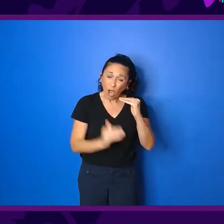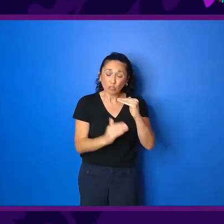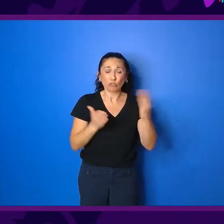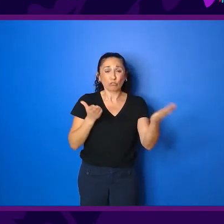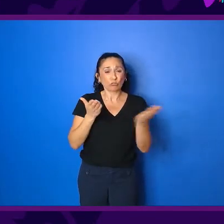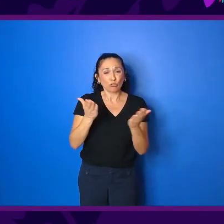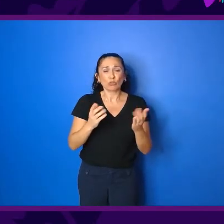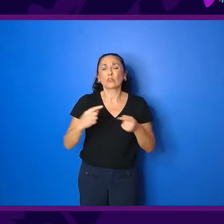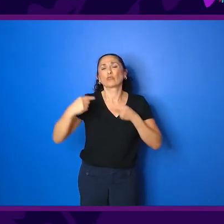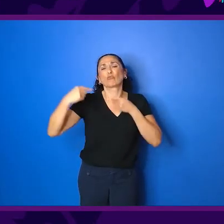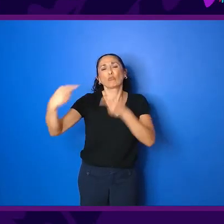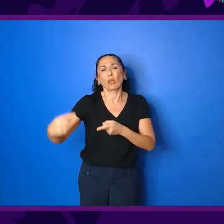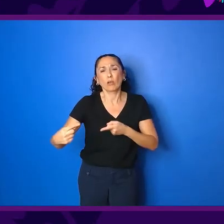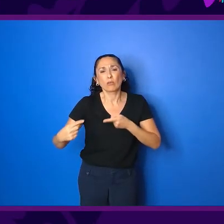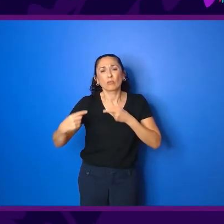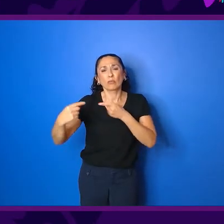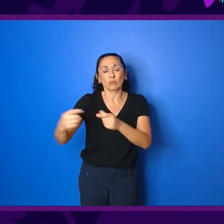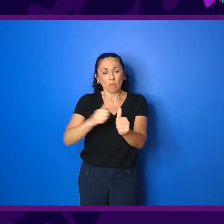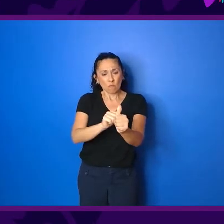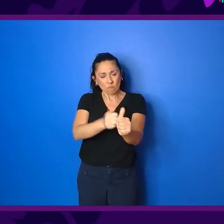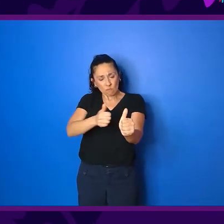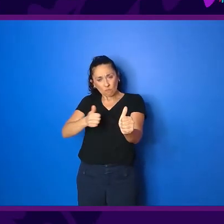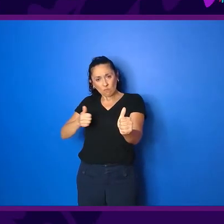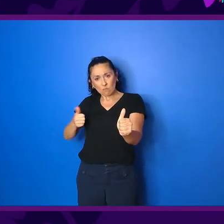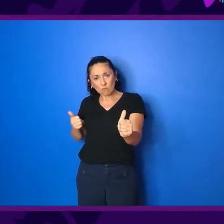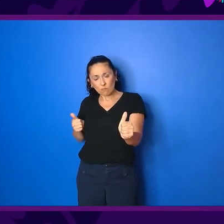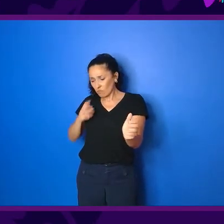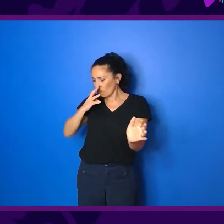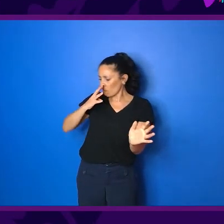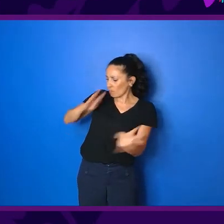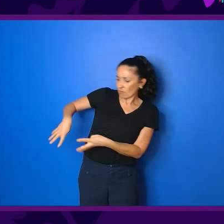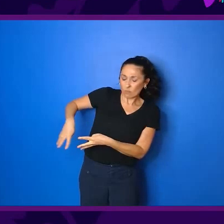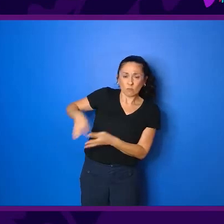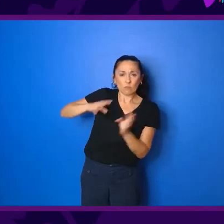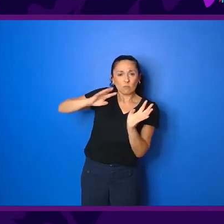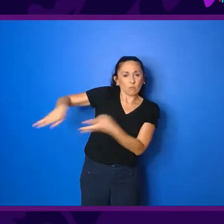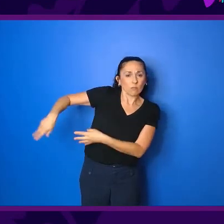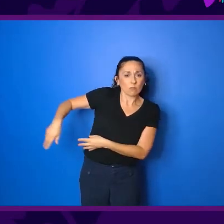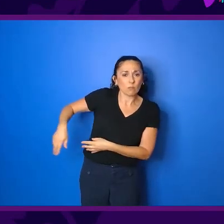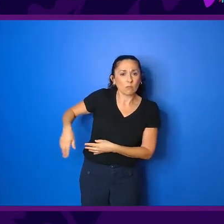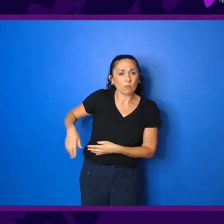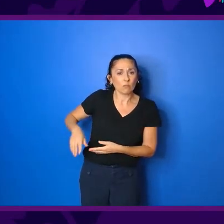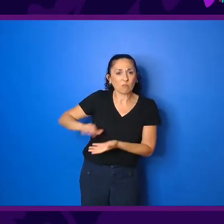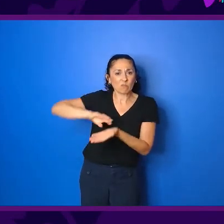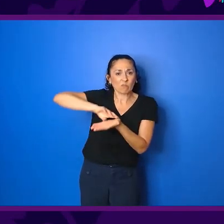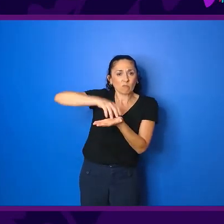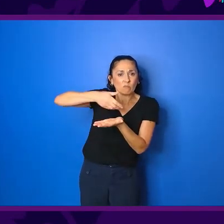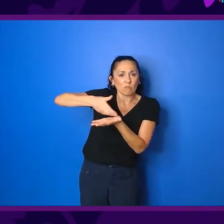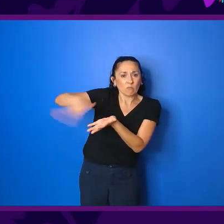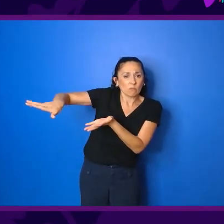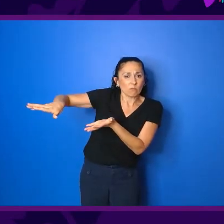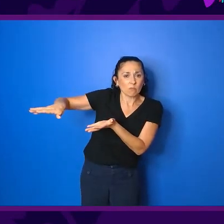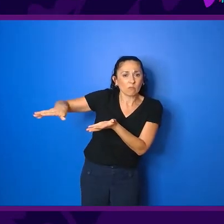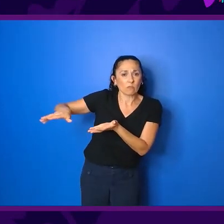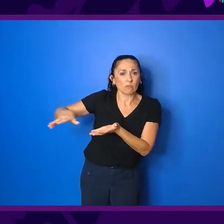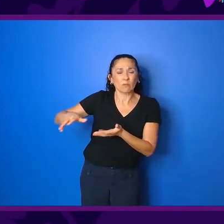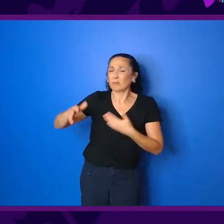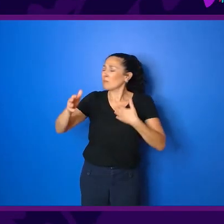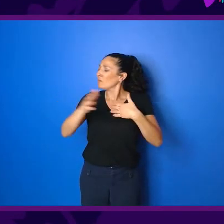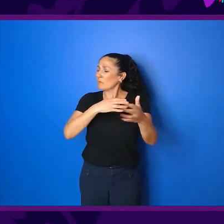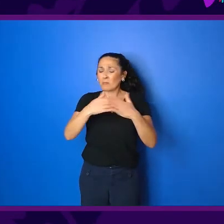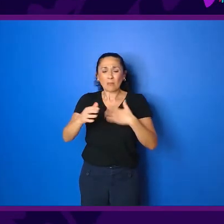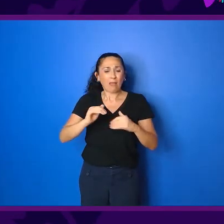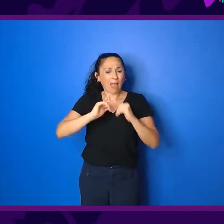Many are being left behind, feeling voiceless. No matter how others may define you,